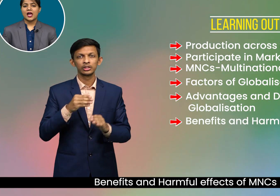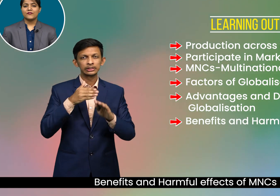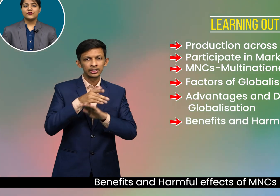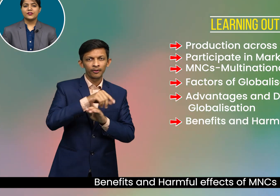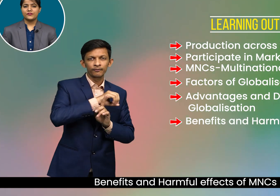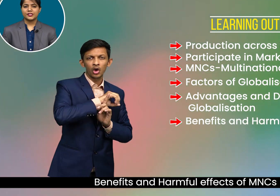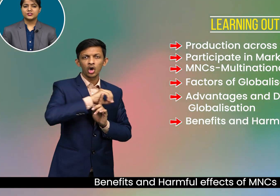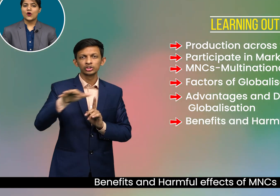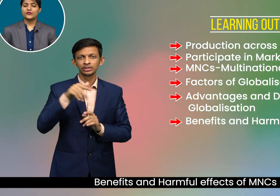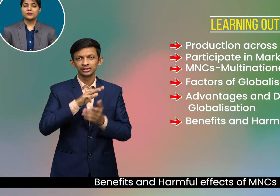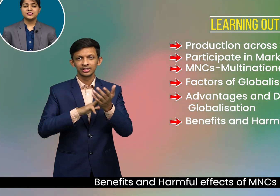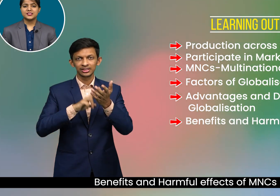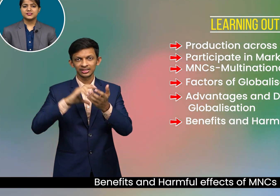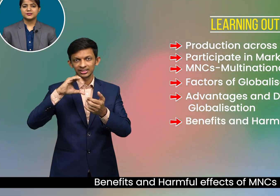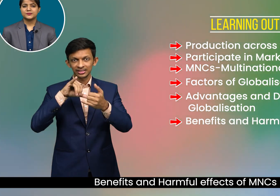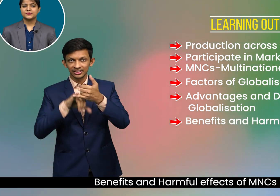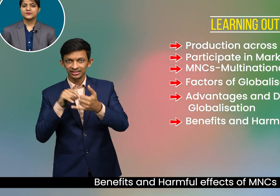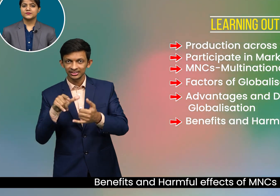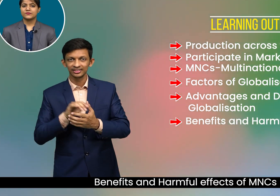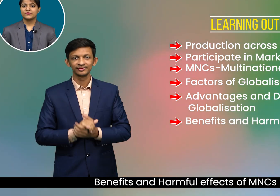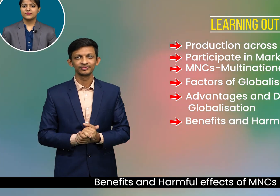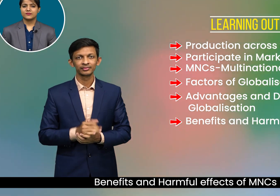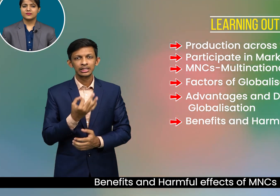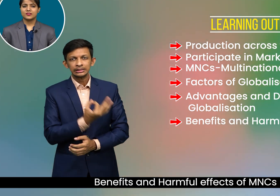Benefits and harmful effects of MNCs.